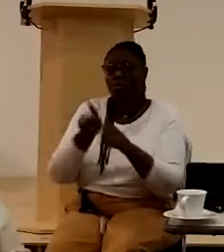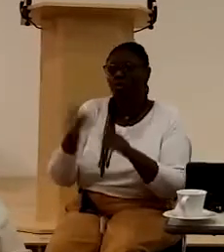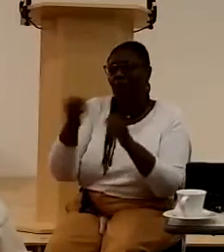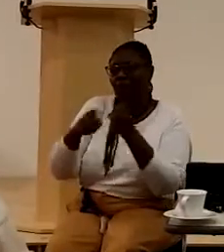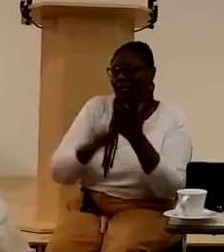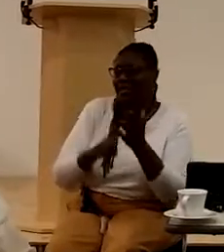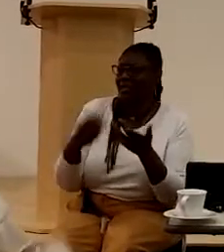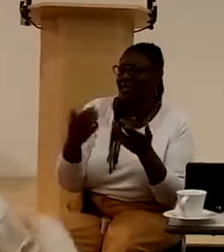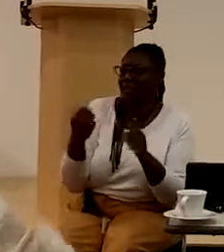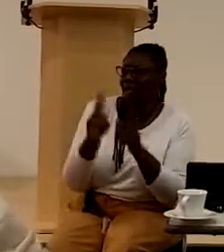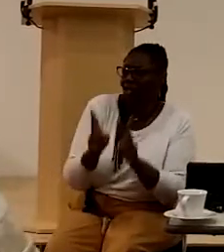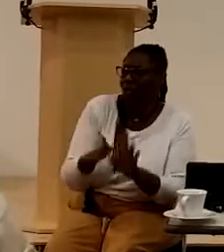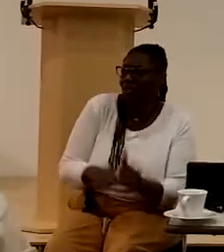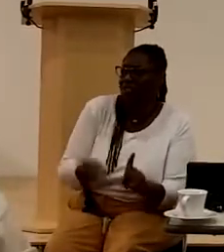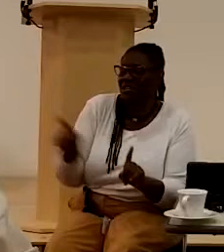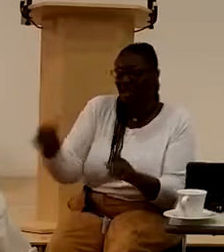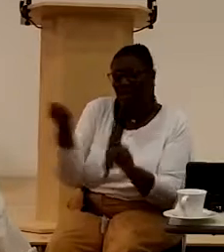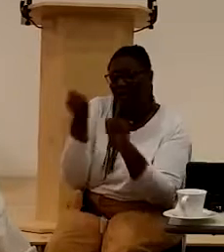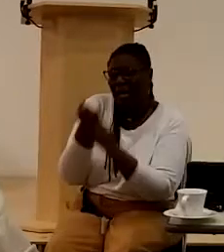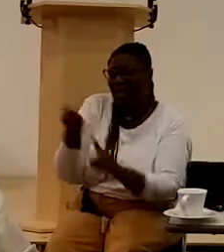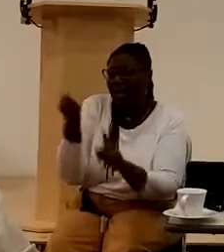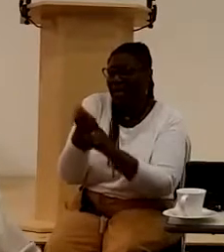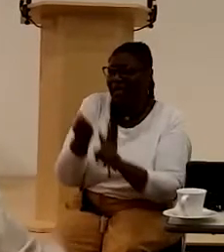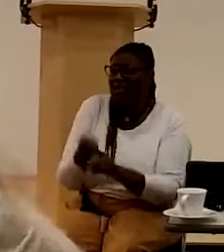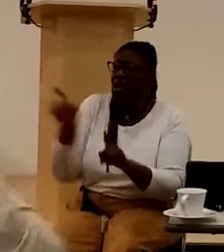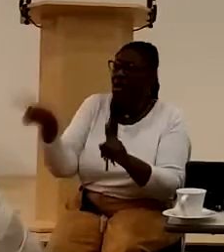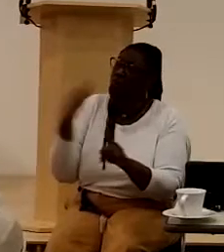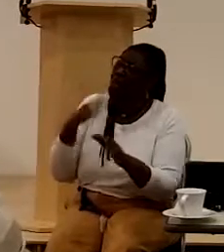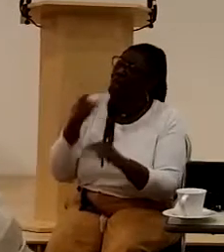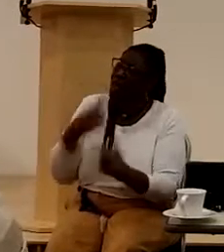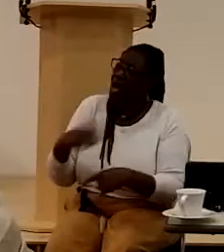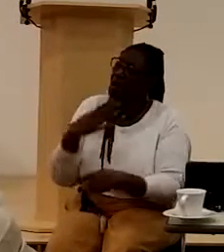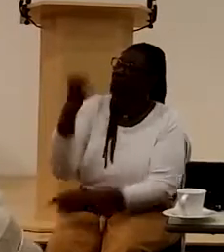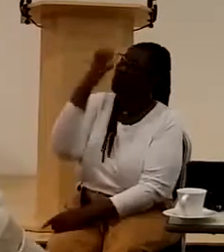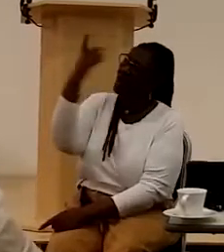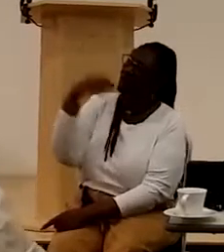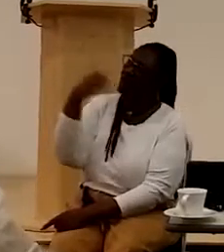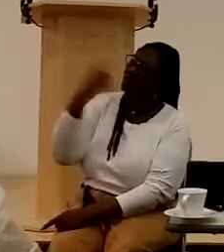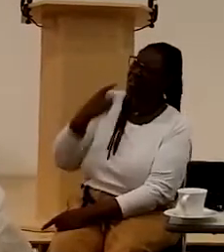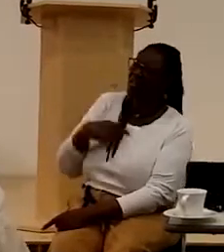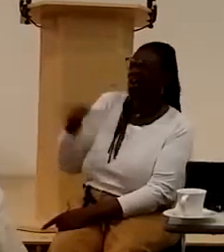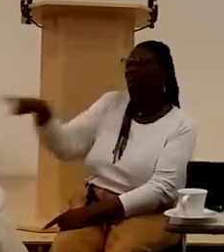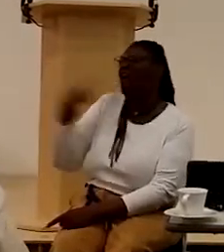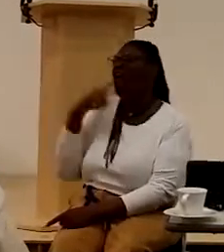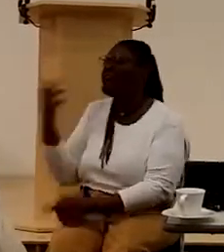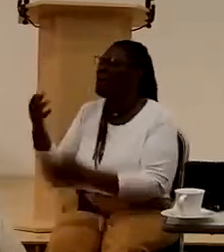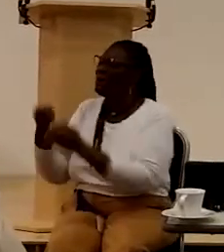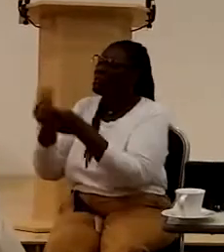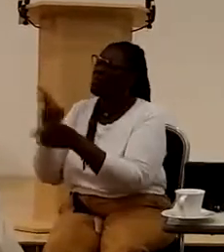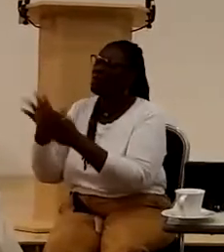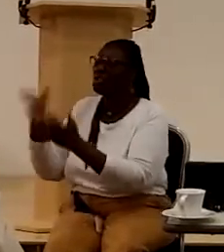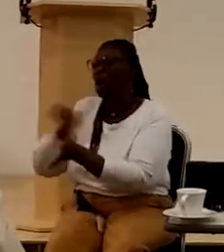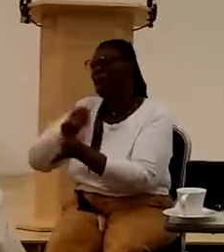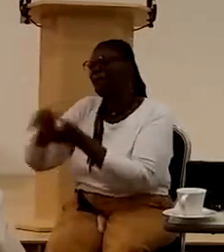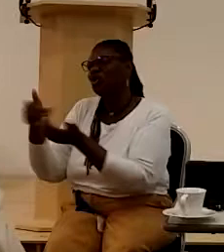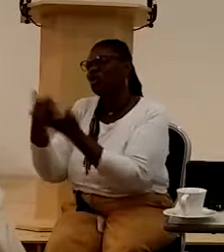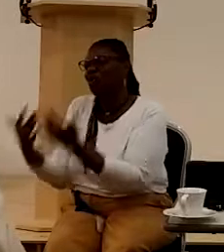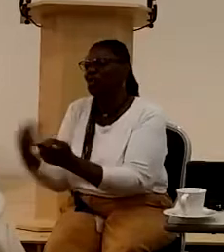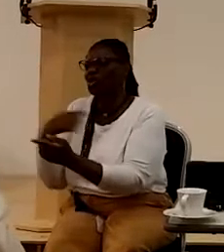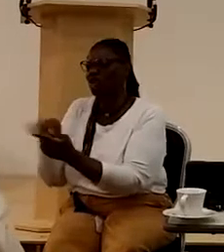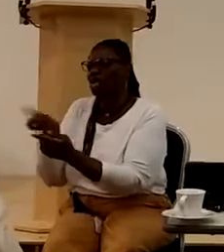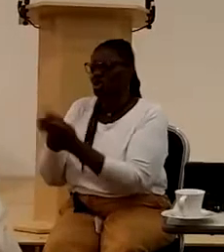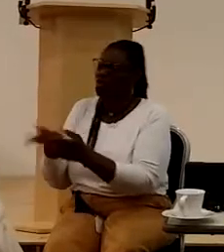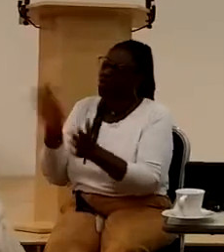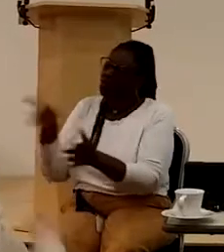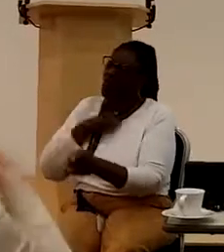BSL interpreters. The campaign hasn't let the government tell us the BSL interpreters pay too much, and it's therefore people fell to